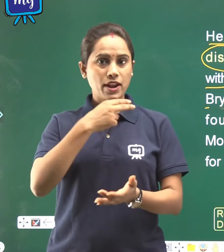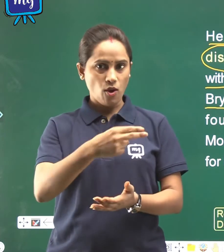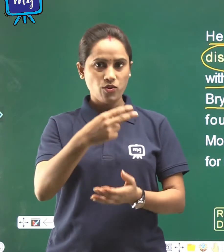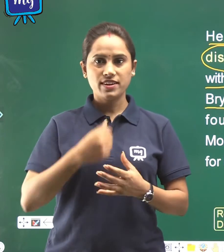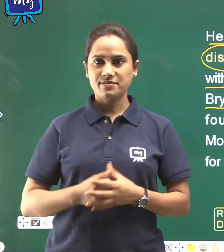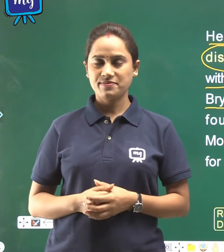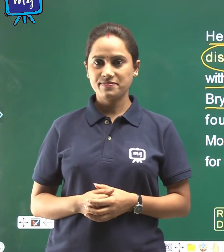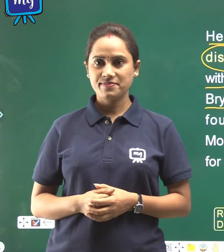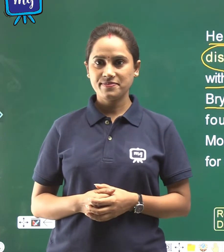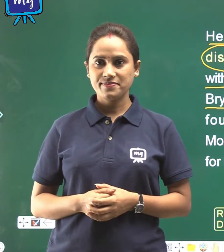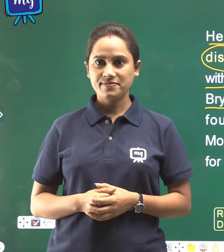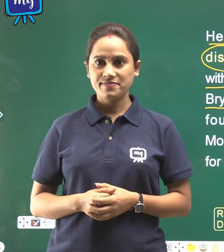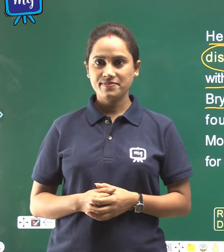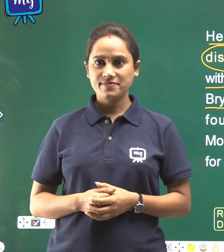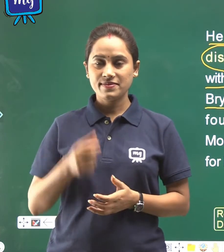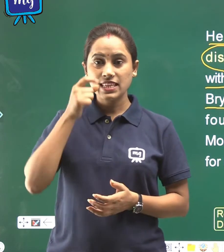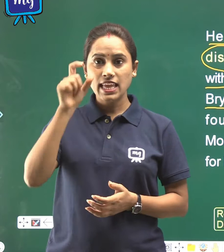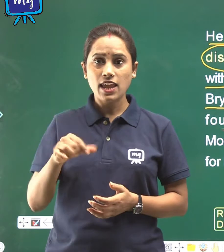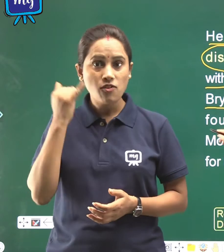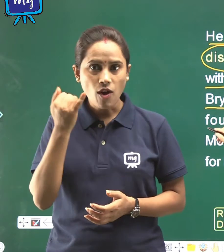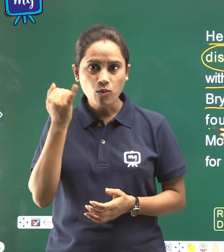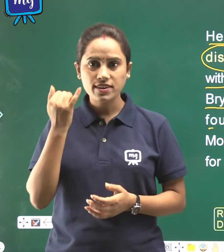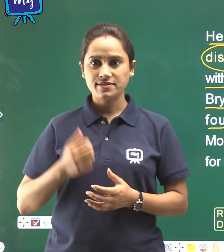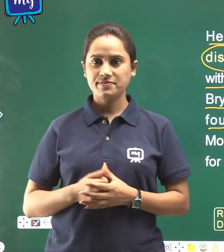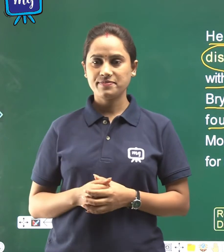Bringover. He found